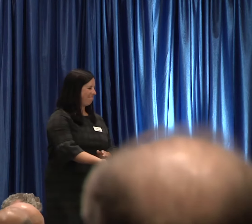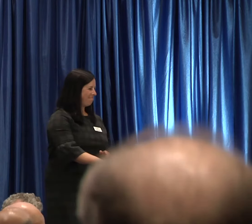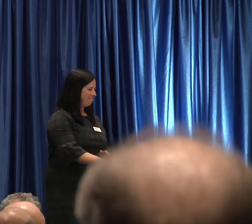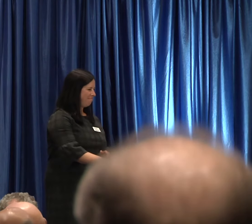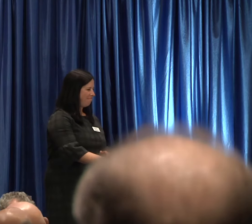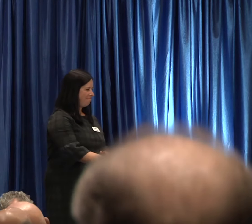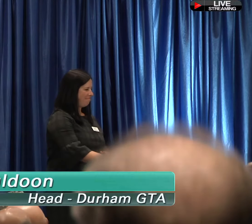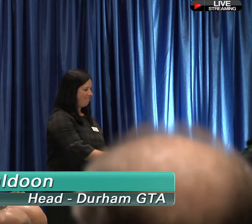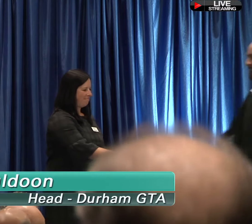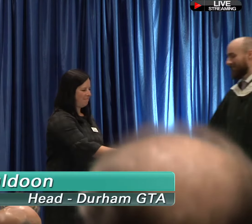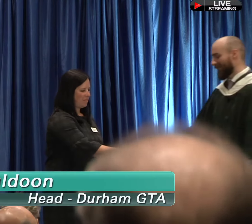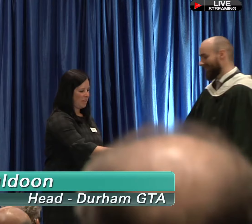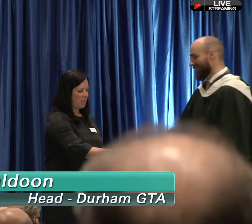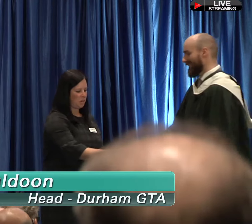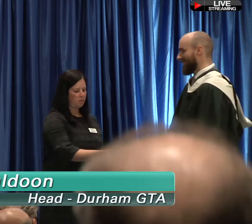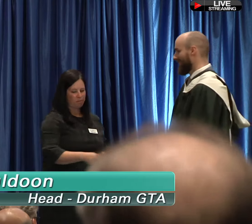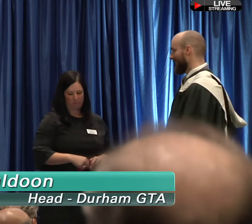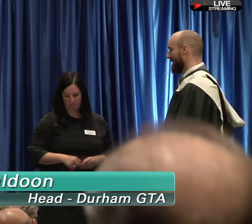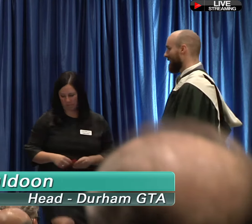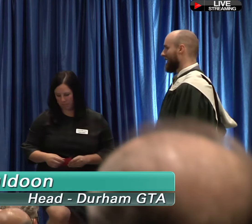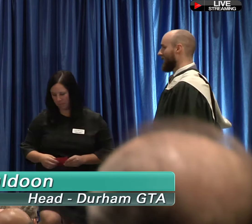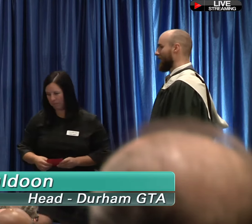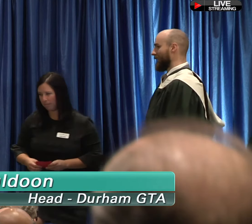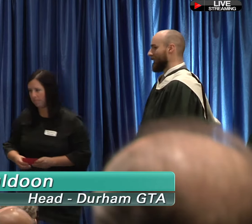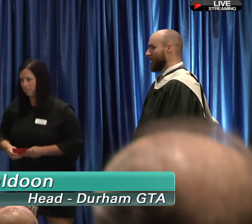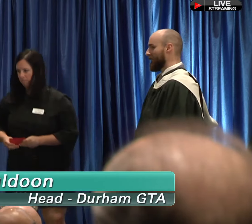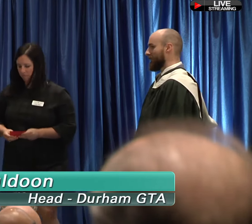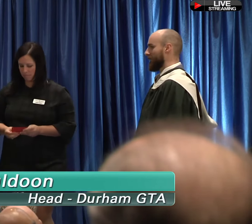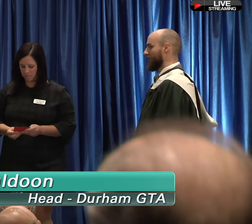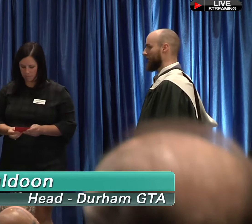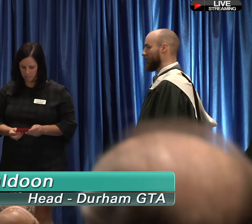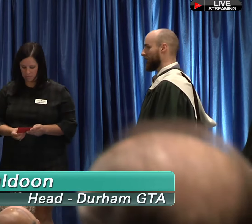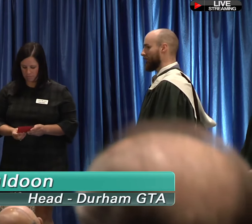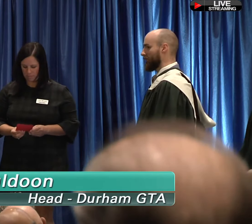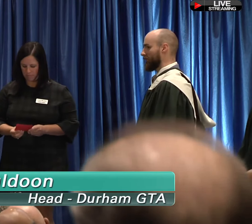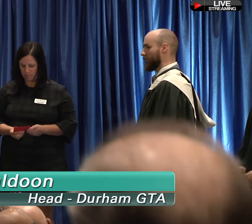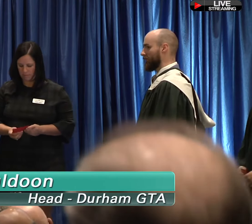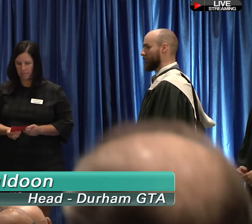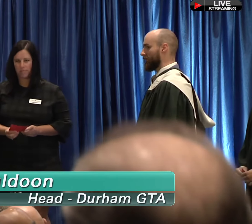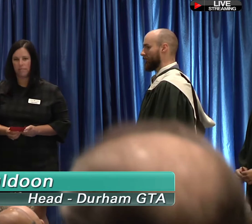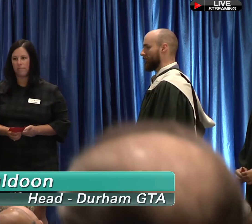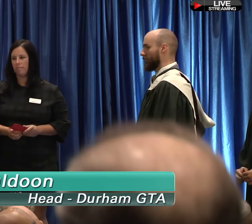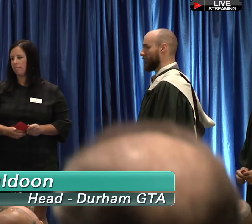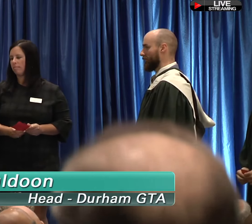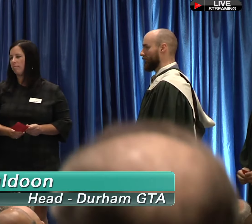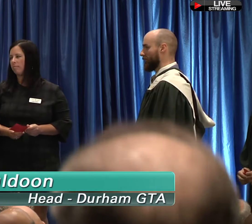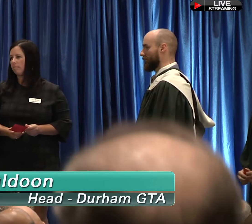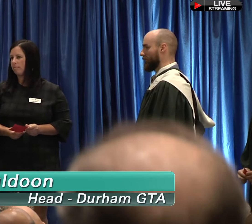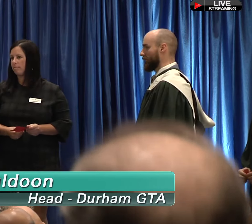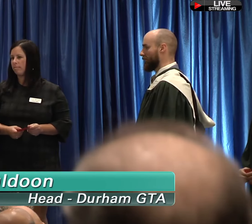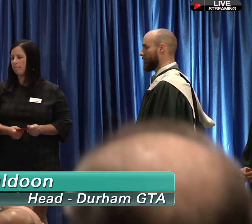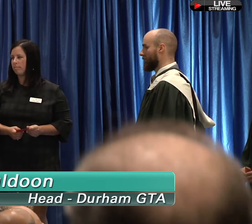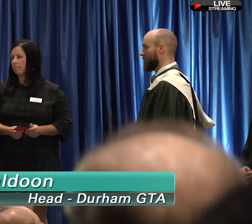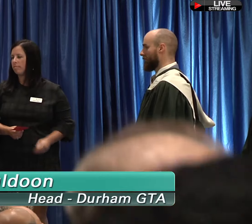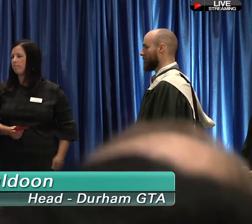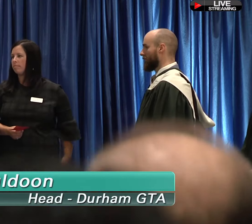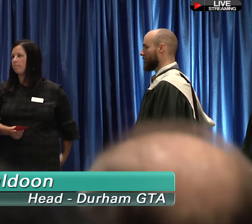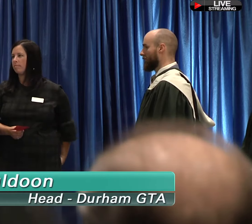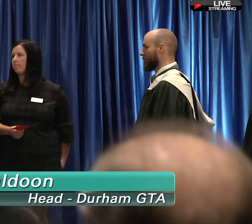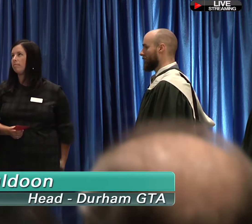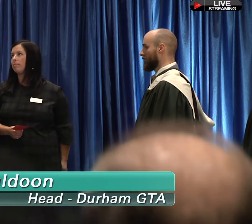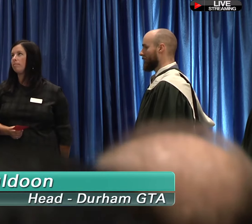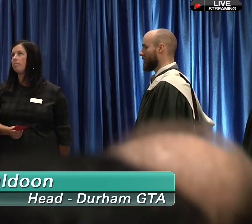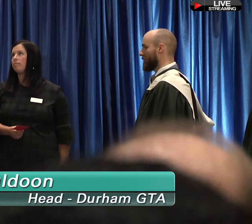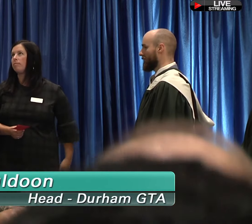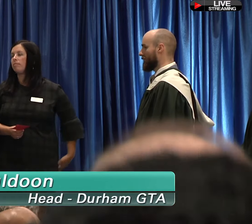Mr. Chancellor, I am pleased to present for the degree of Bachelor of Arts in the General Program the candidates whose names will be